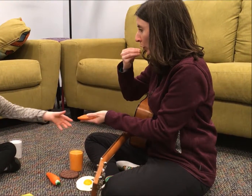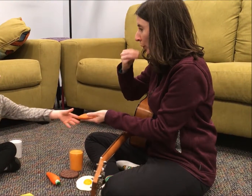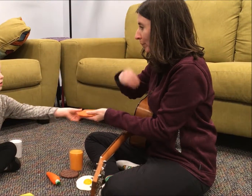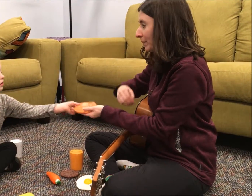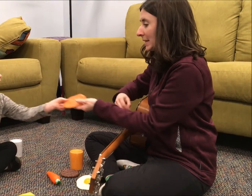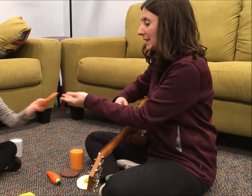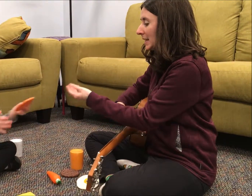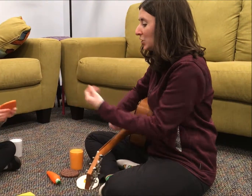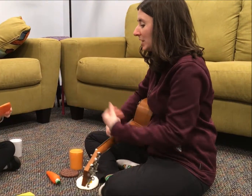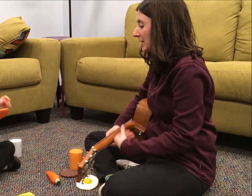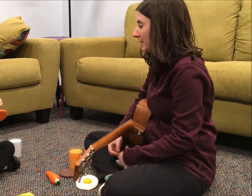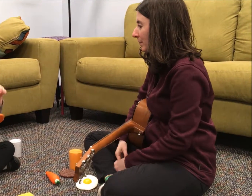It's delicious.